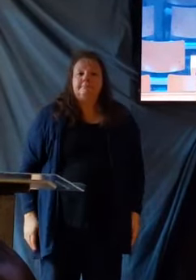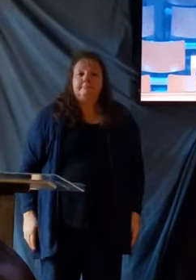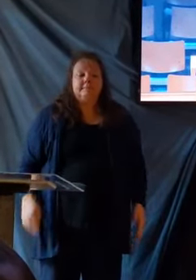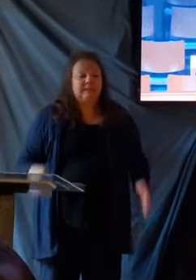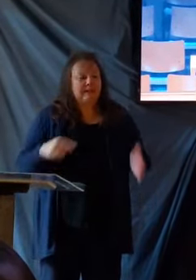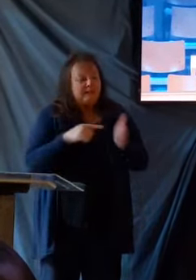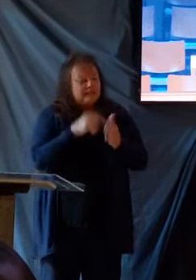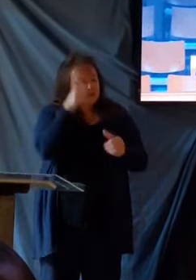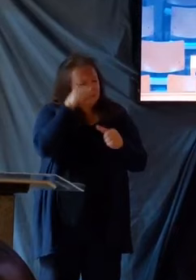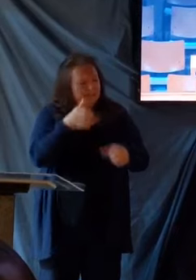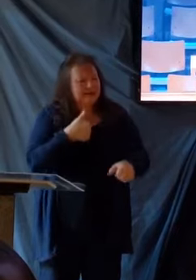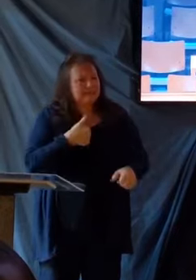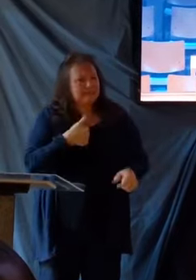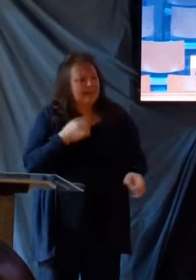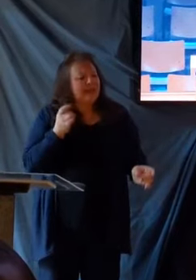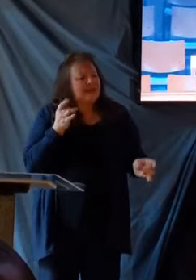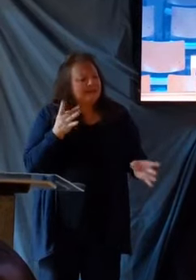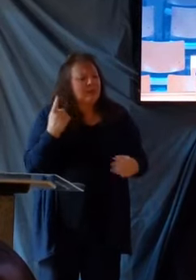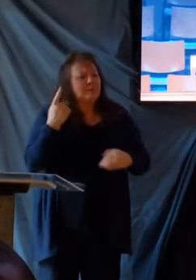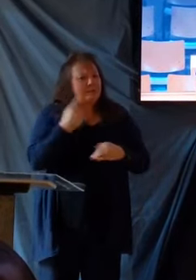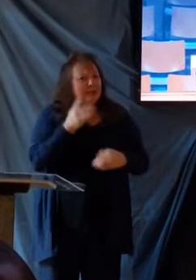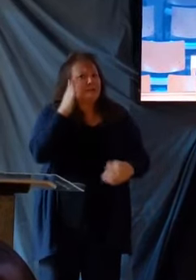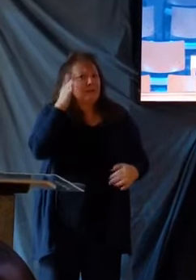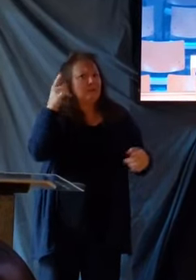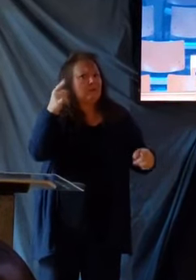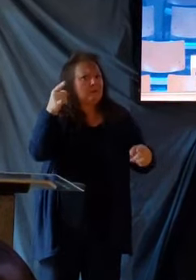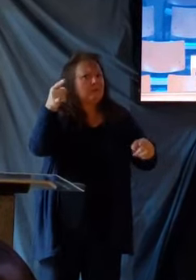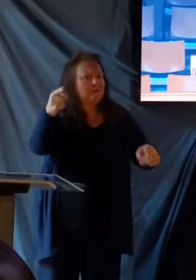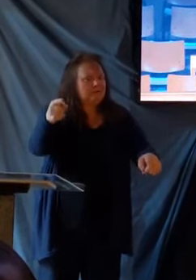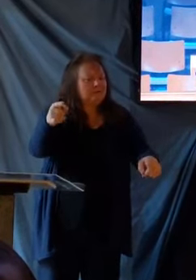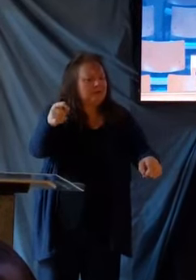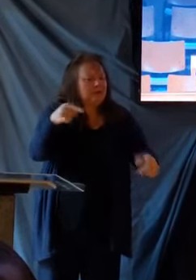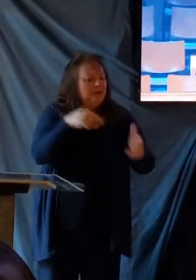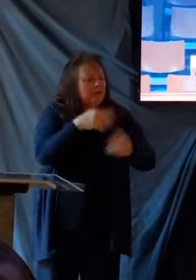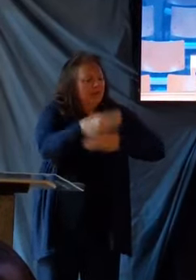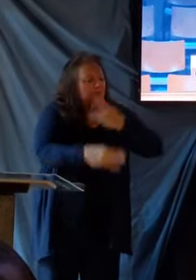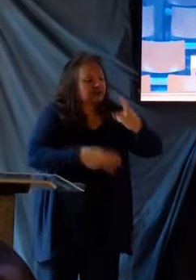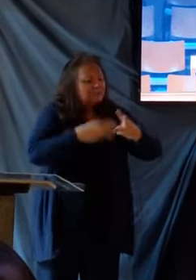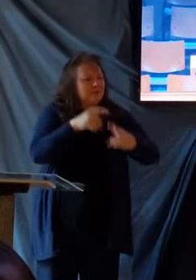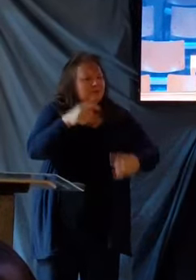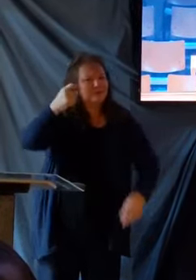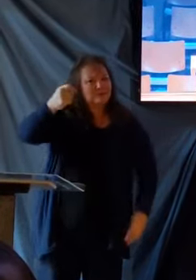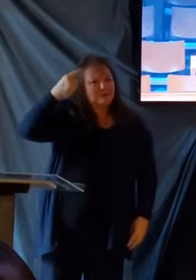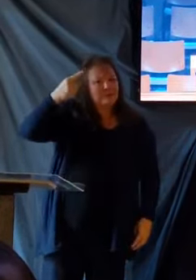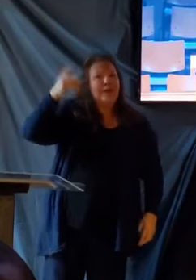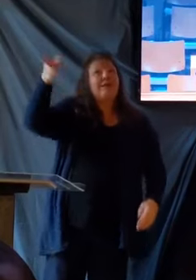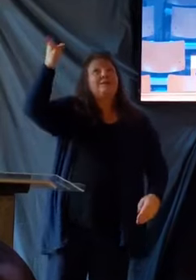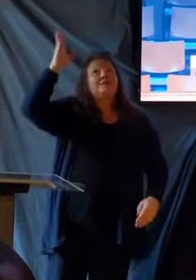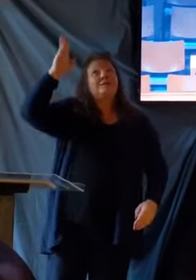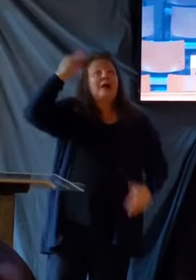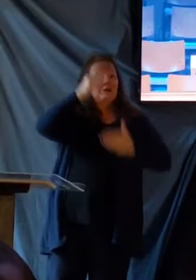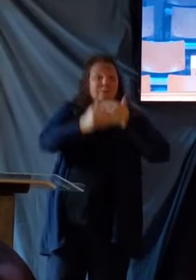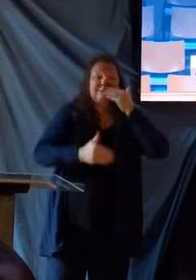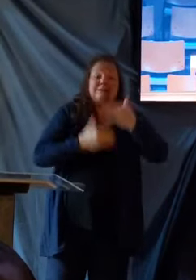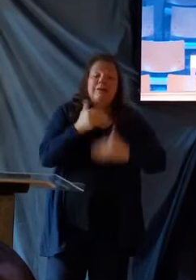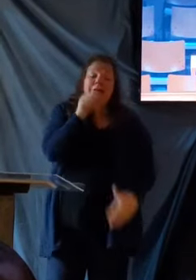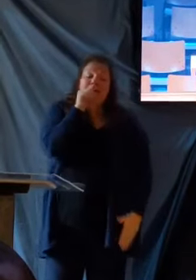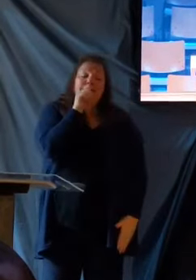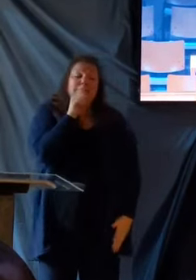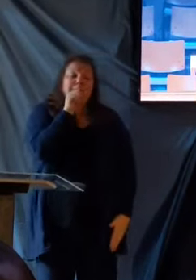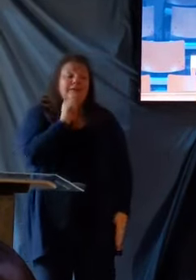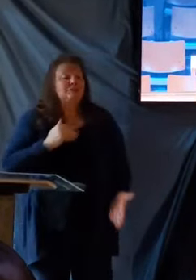This reminds me, there are terrible days ahead. This world needs to understand there is a God who is graciously,